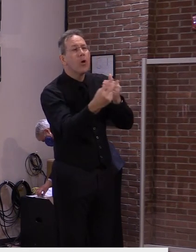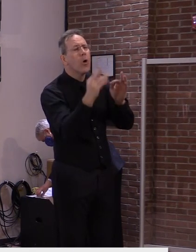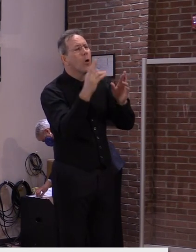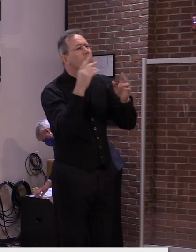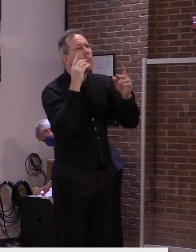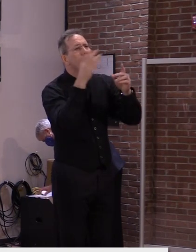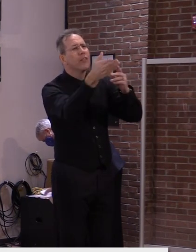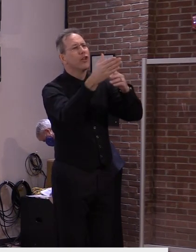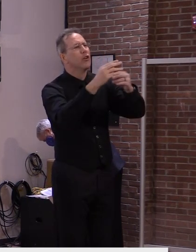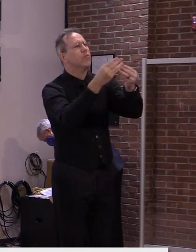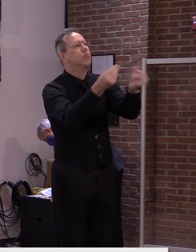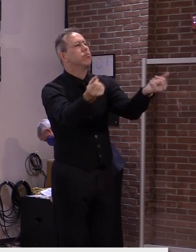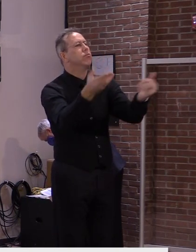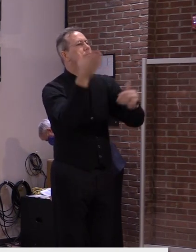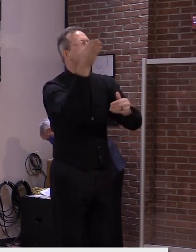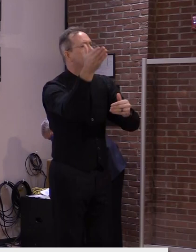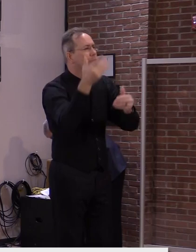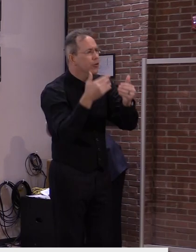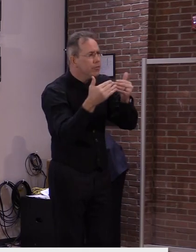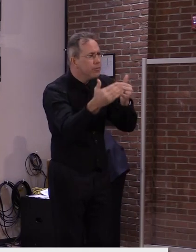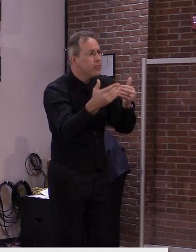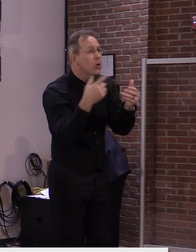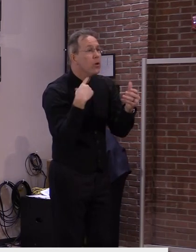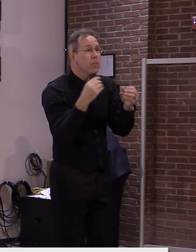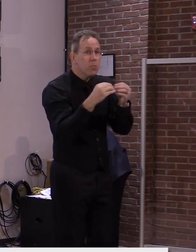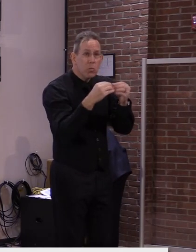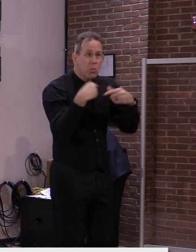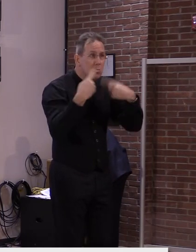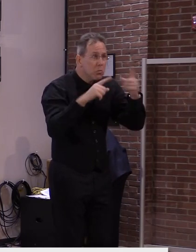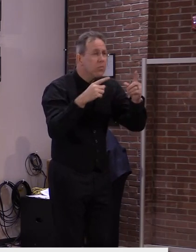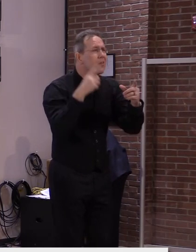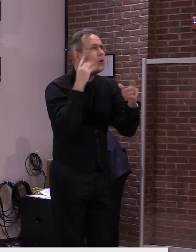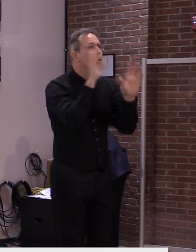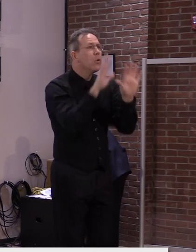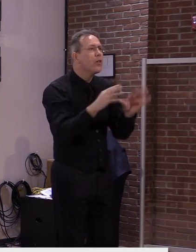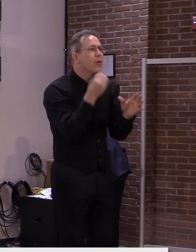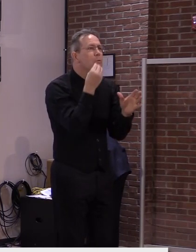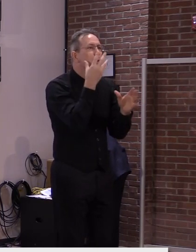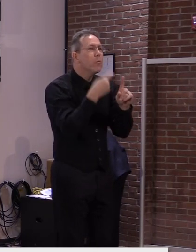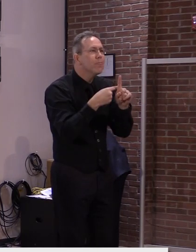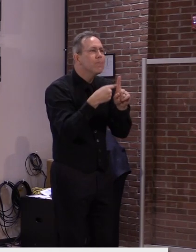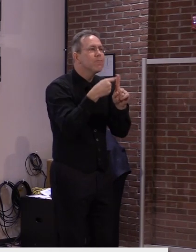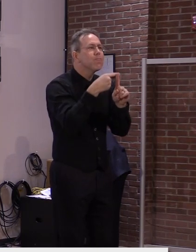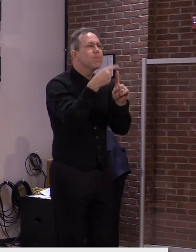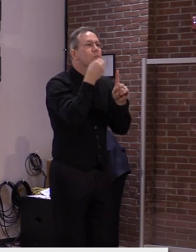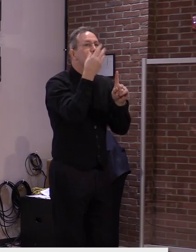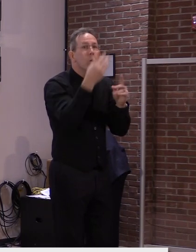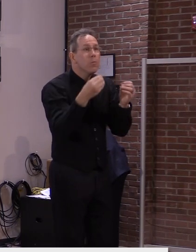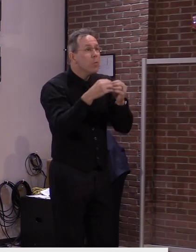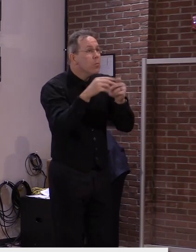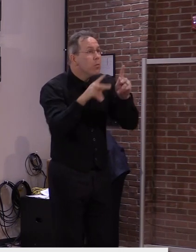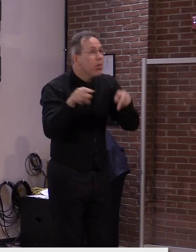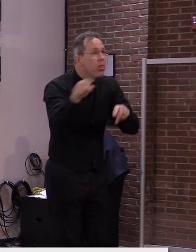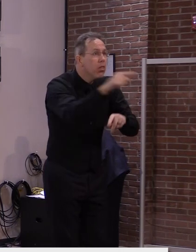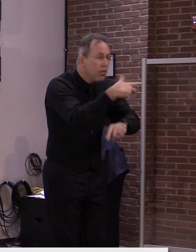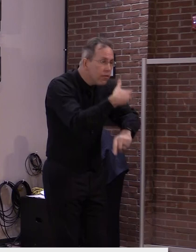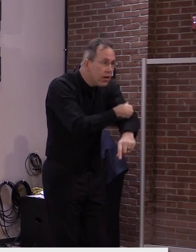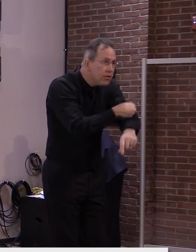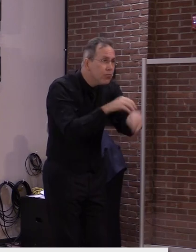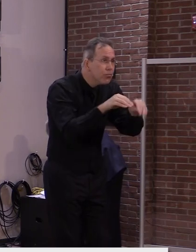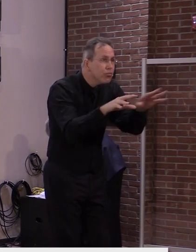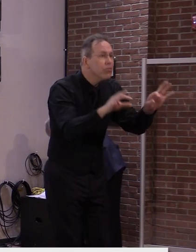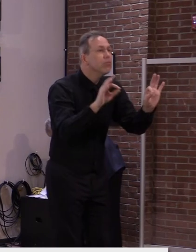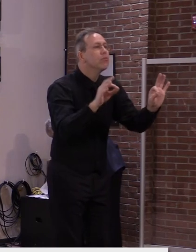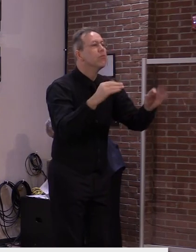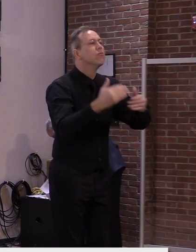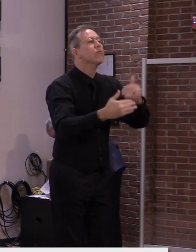to improve in the coming weeks with the advent of warmer weather and the vaccine making more impact. But a consideration of the cumulative